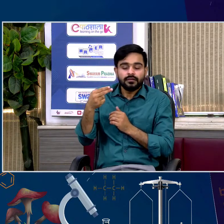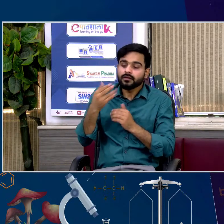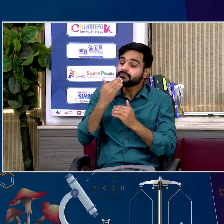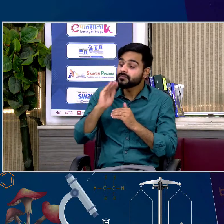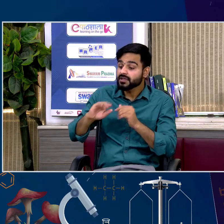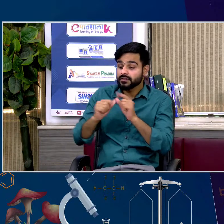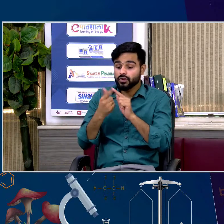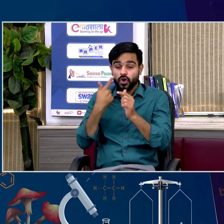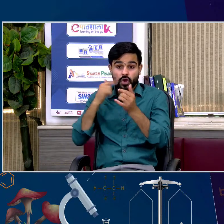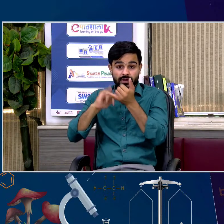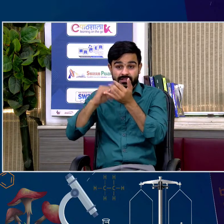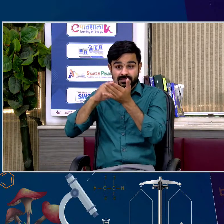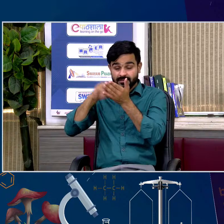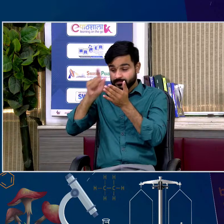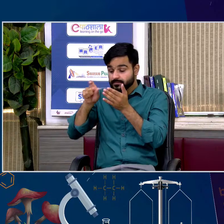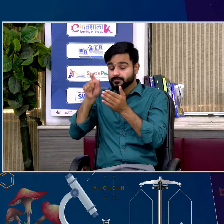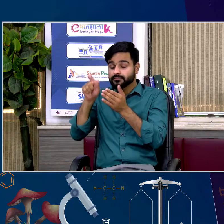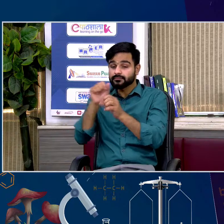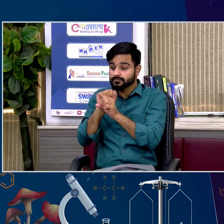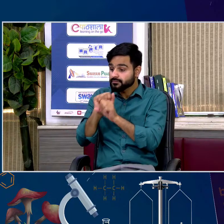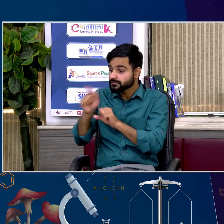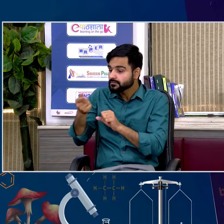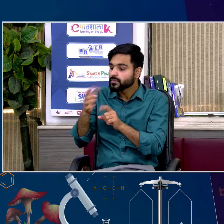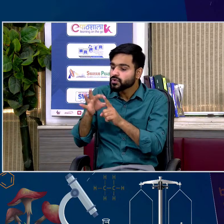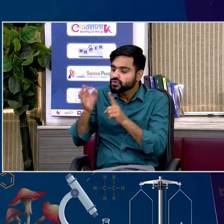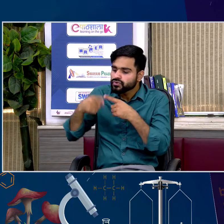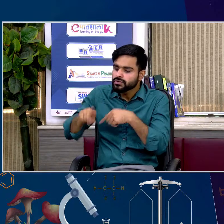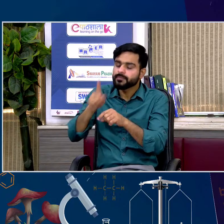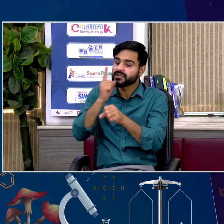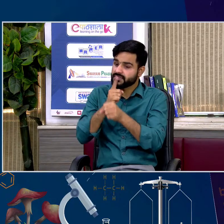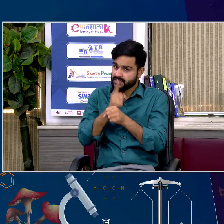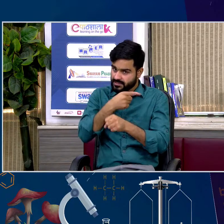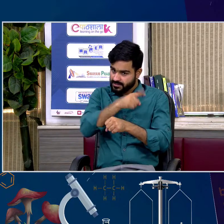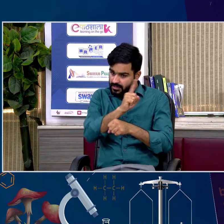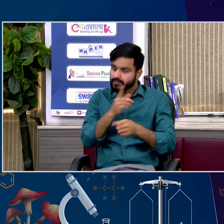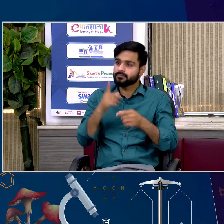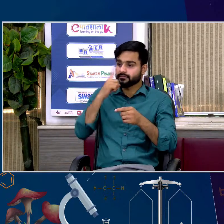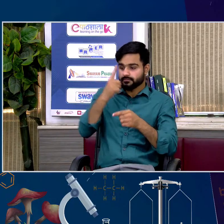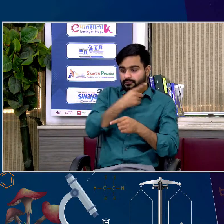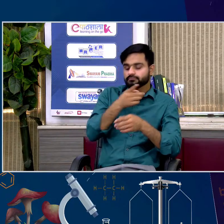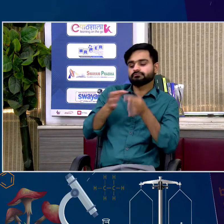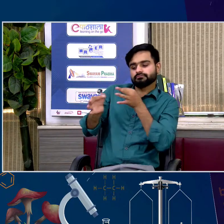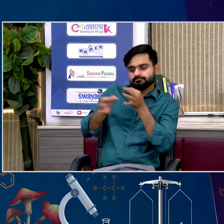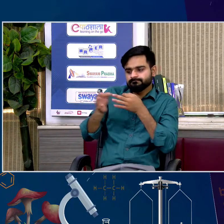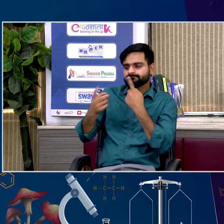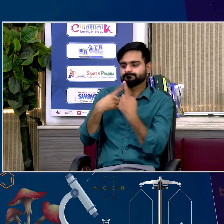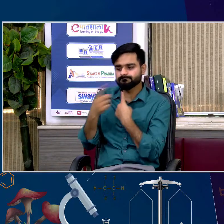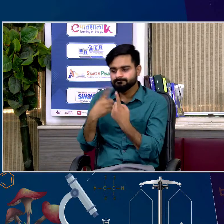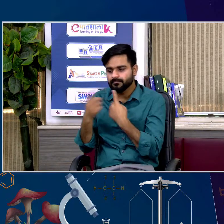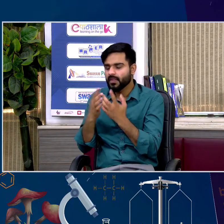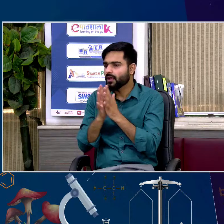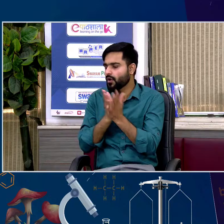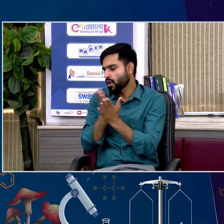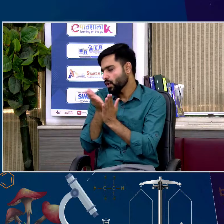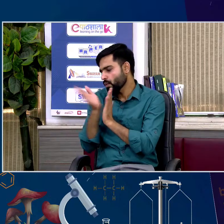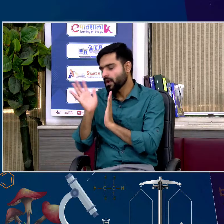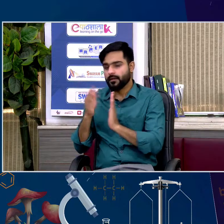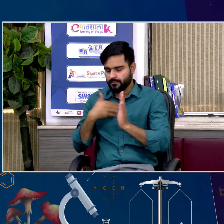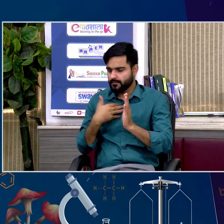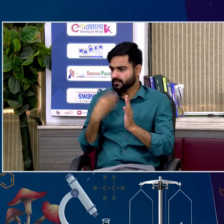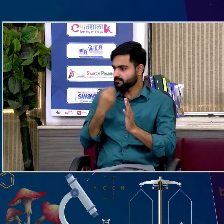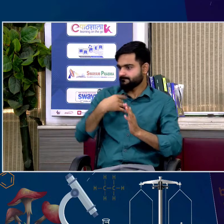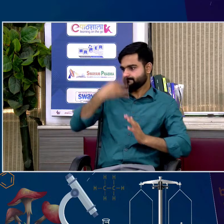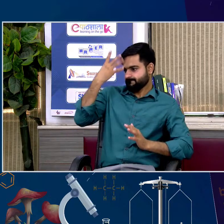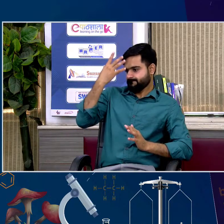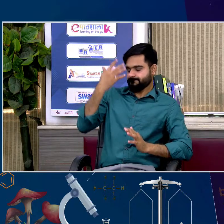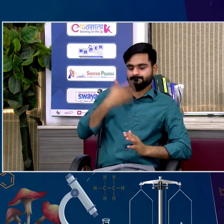child. This is a zone that is used by the teacher herself. So she can talk about that my emotions are getting big. I'm getting a little